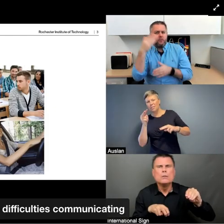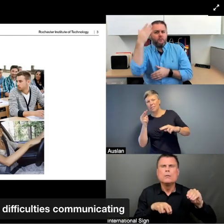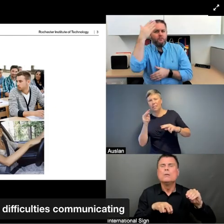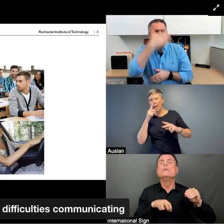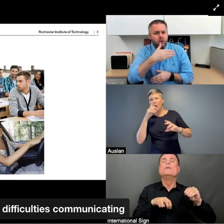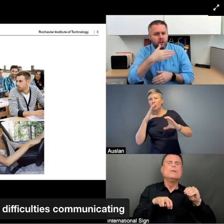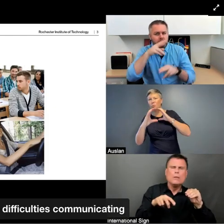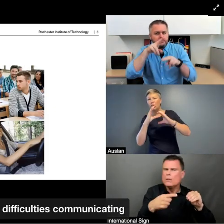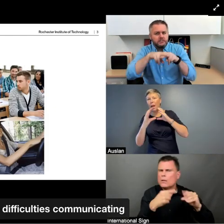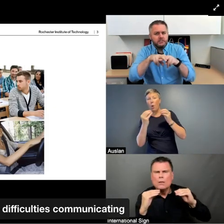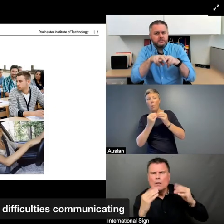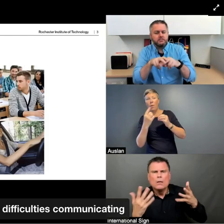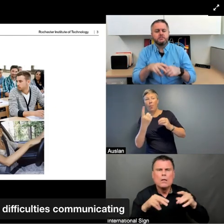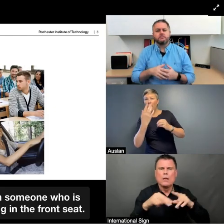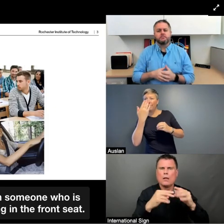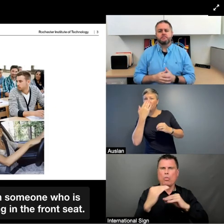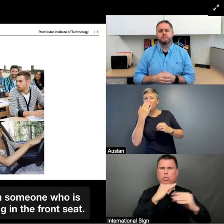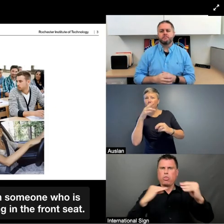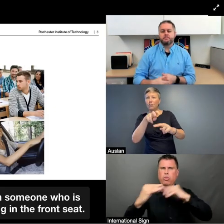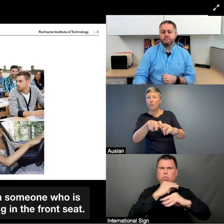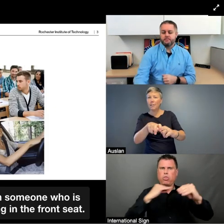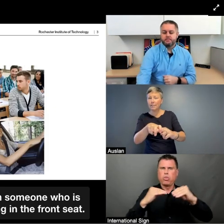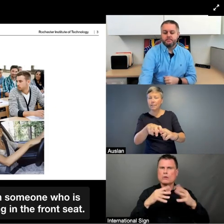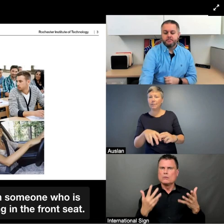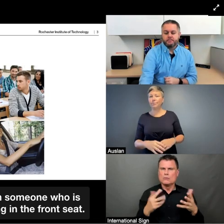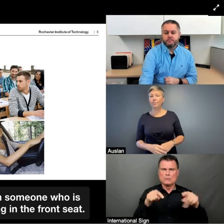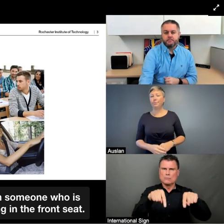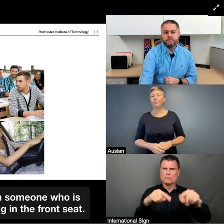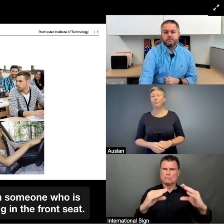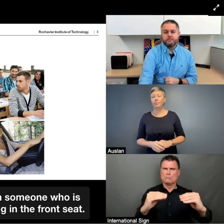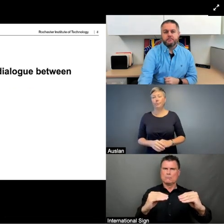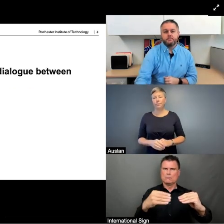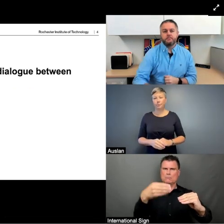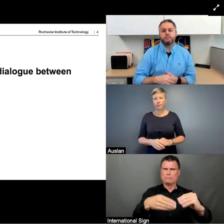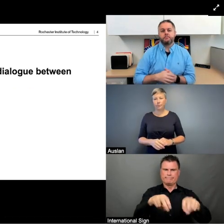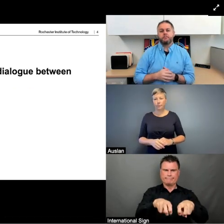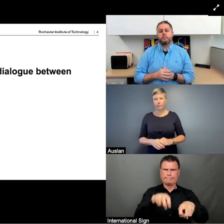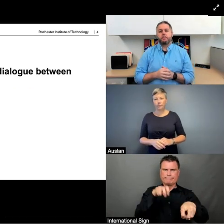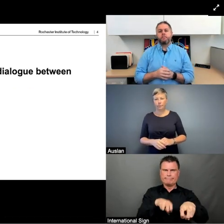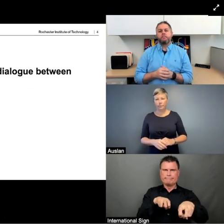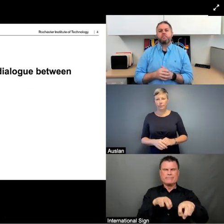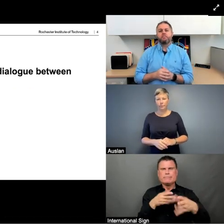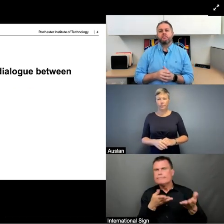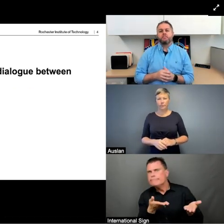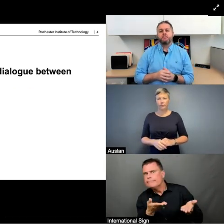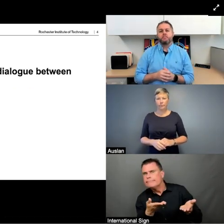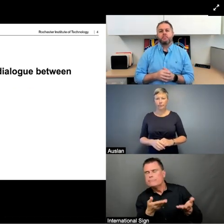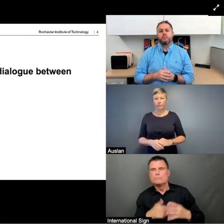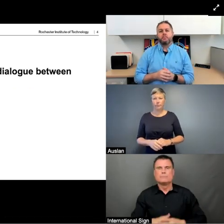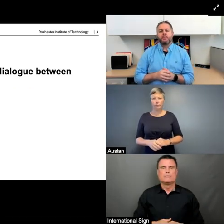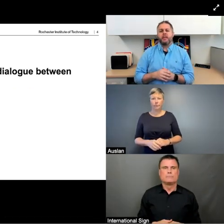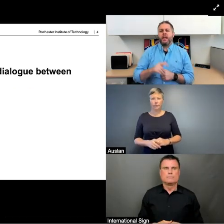have difficulties communicating with someone who is sitting in the front seat.